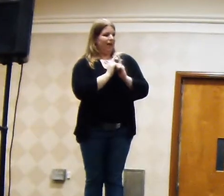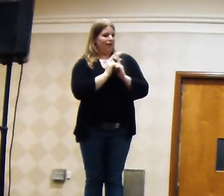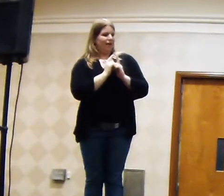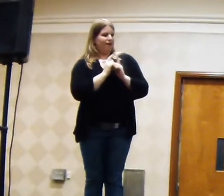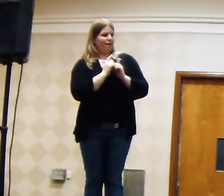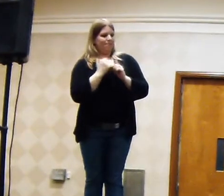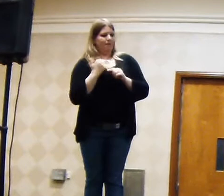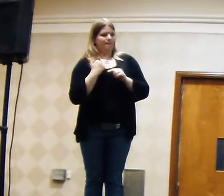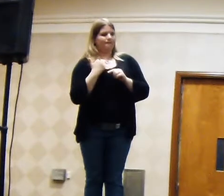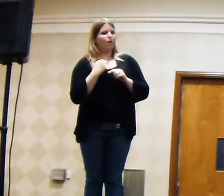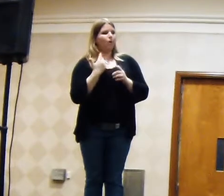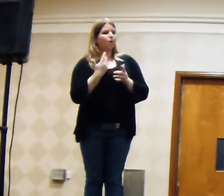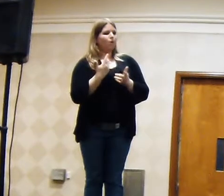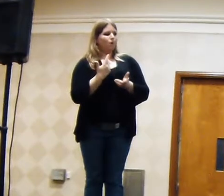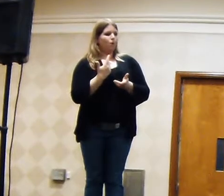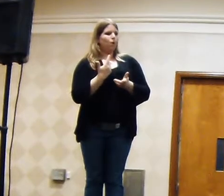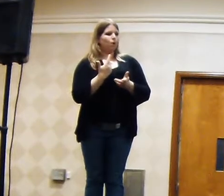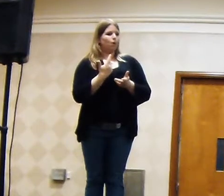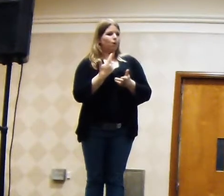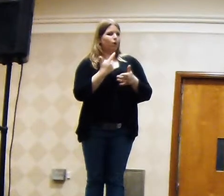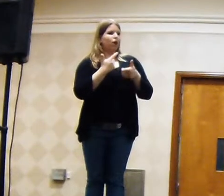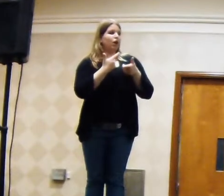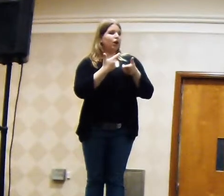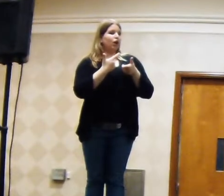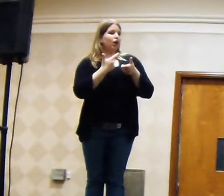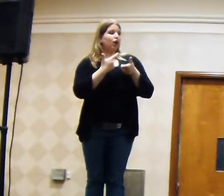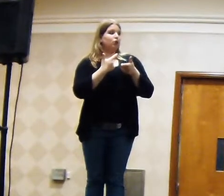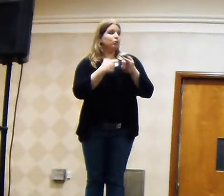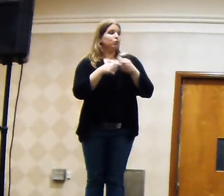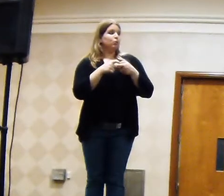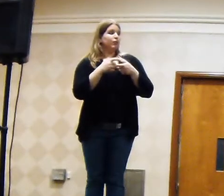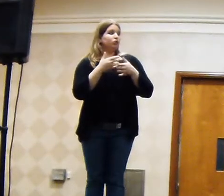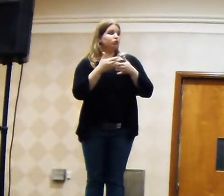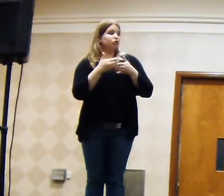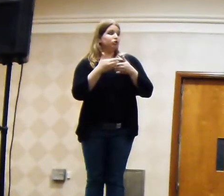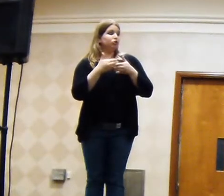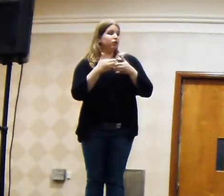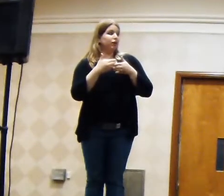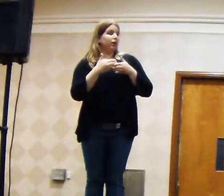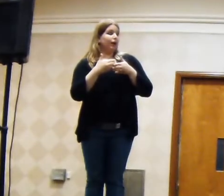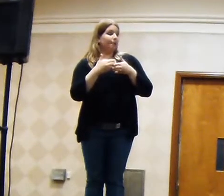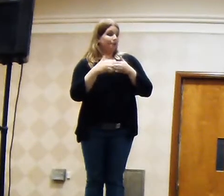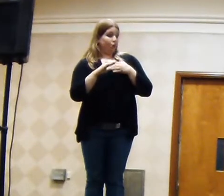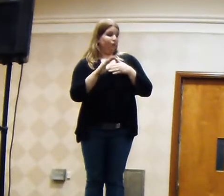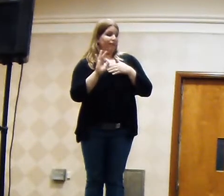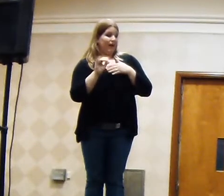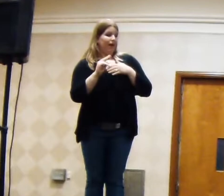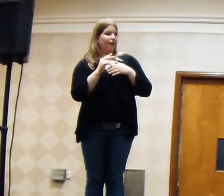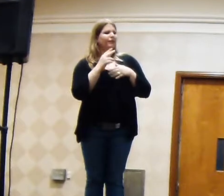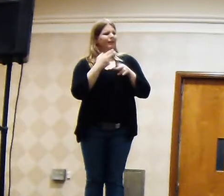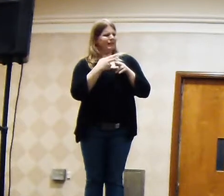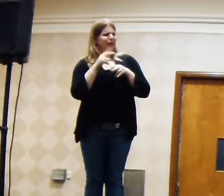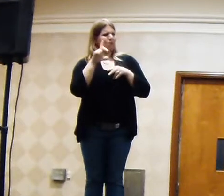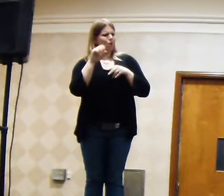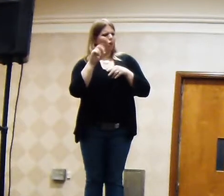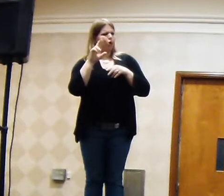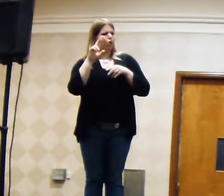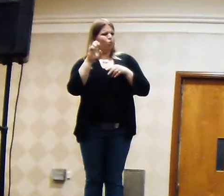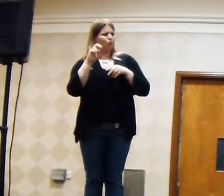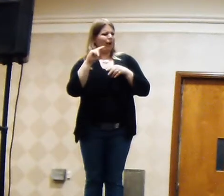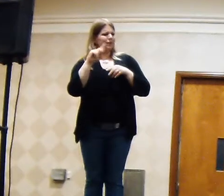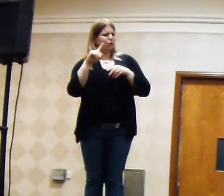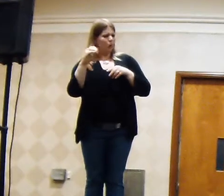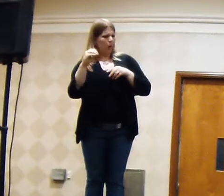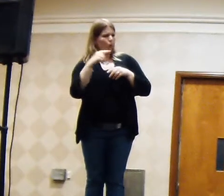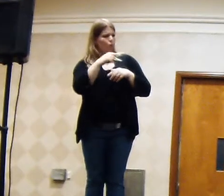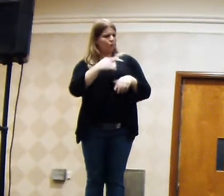fan. There was an episode when I think his name was Lorenzo, and you were in the dancing mode and this and that. Do you